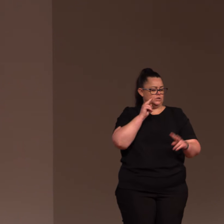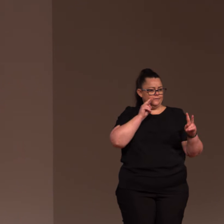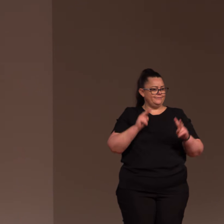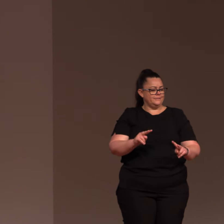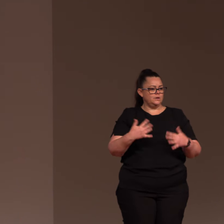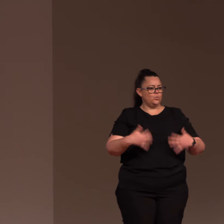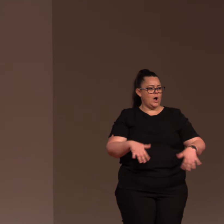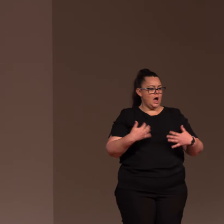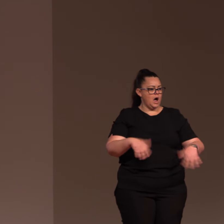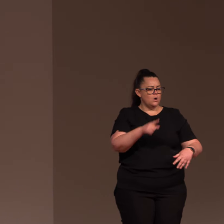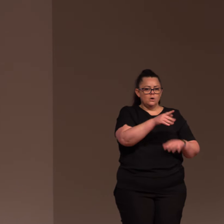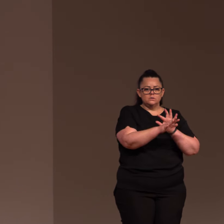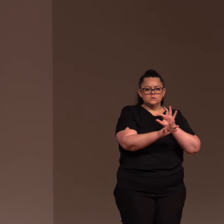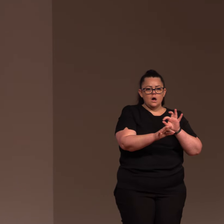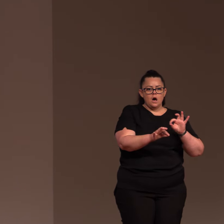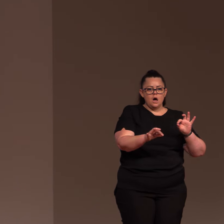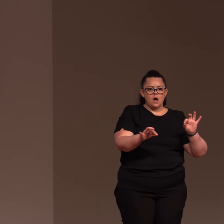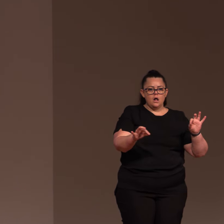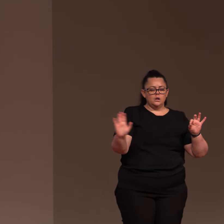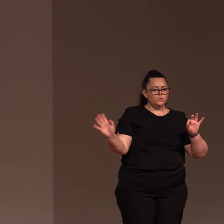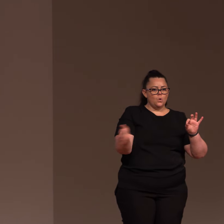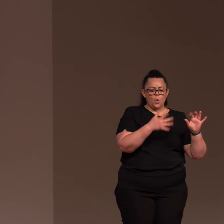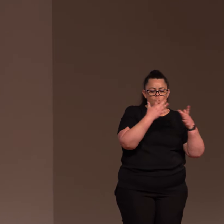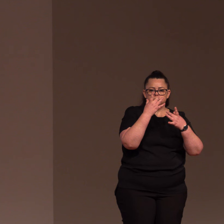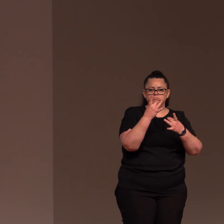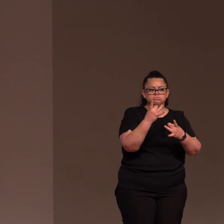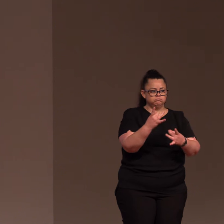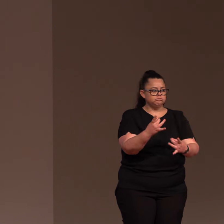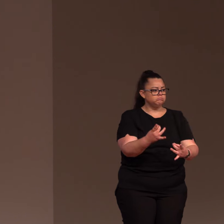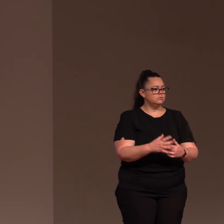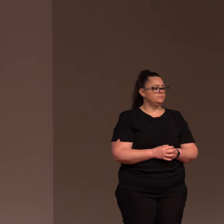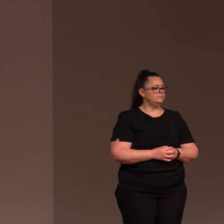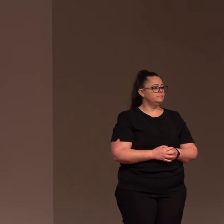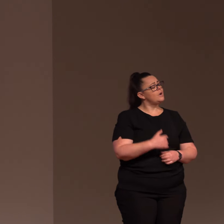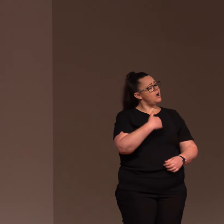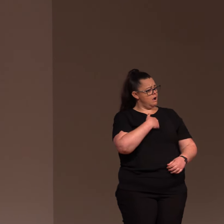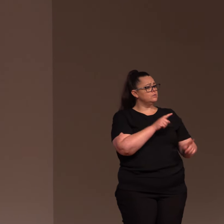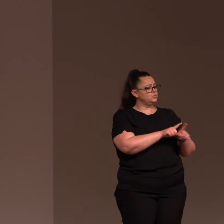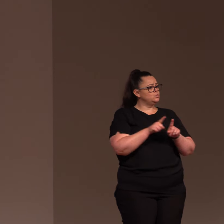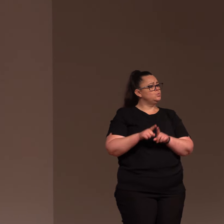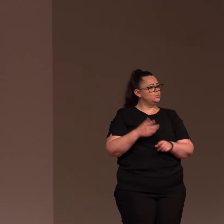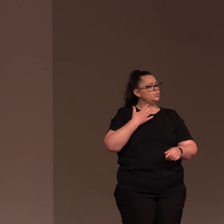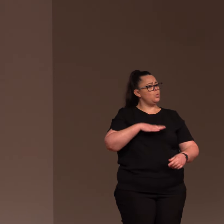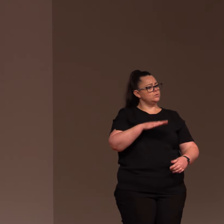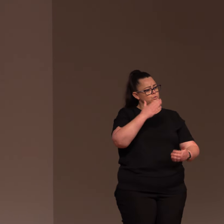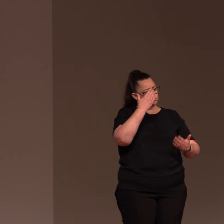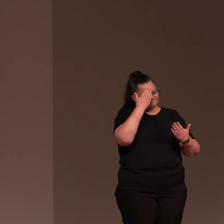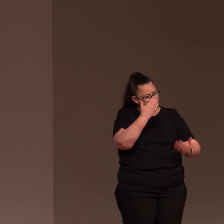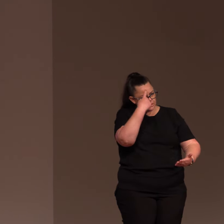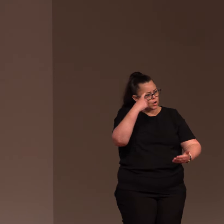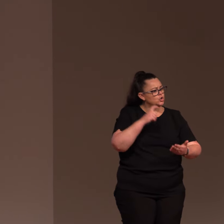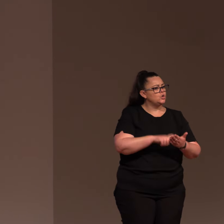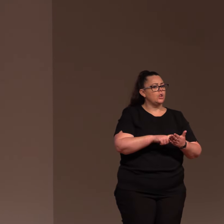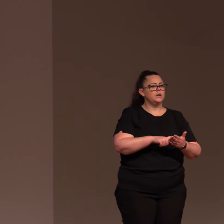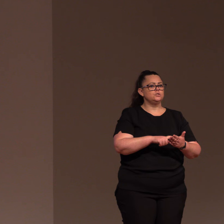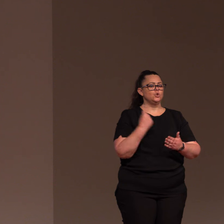heard a pin drop in here. I also want to acknowledge the traditional owners of the land that we're on and pay my respects